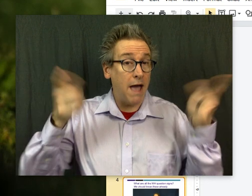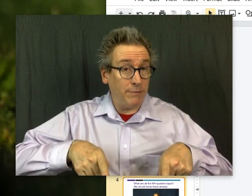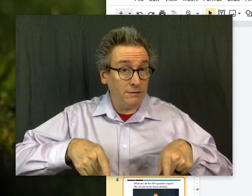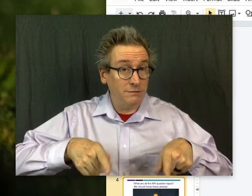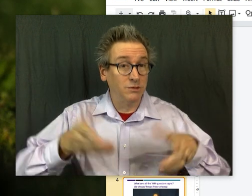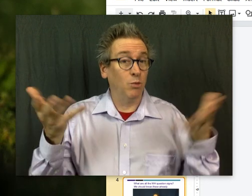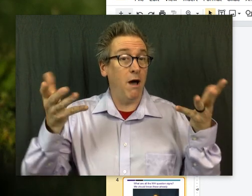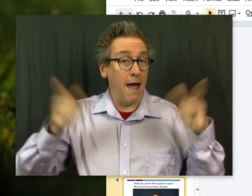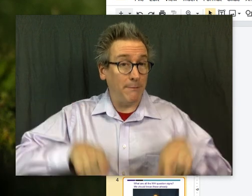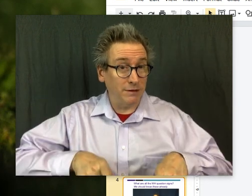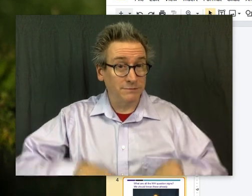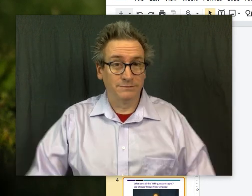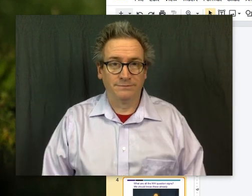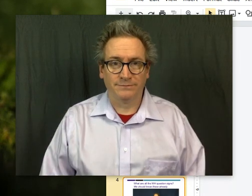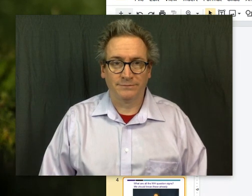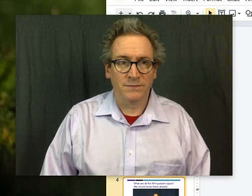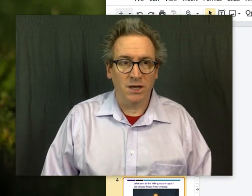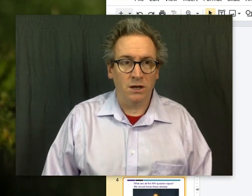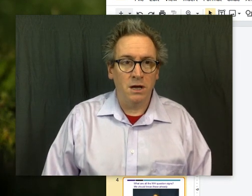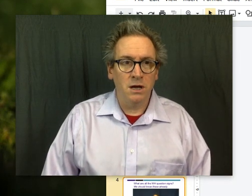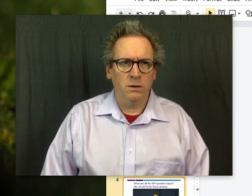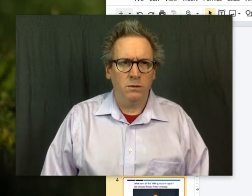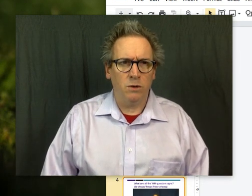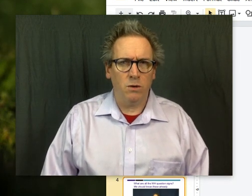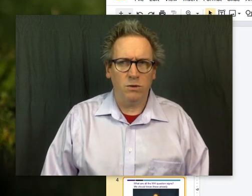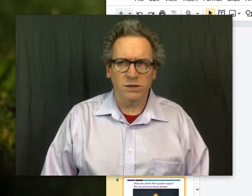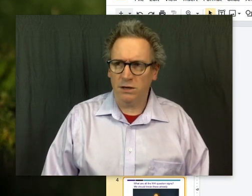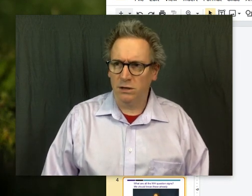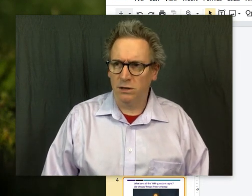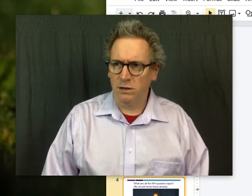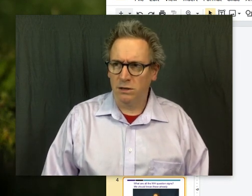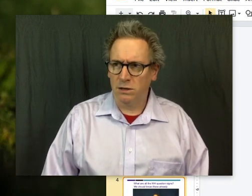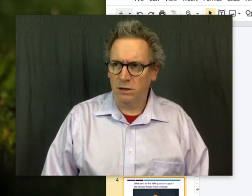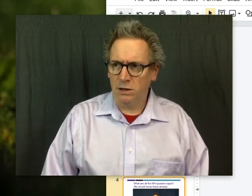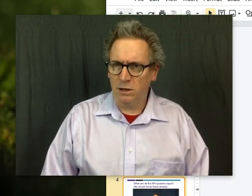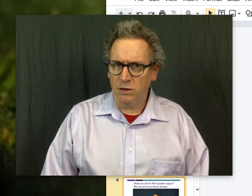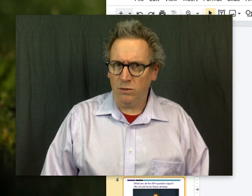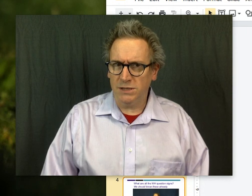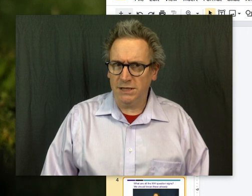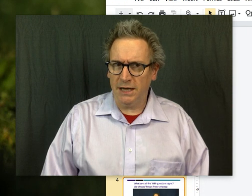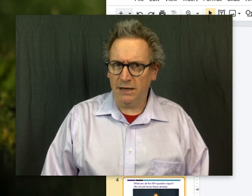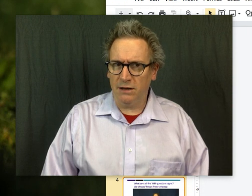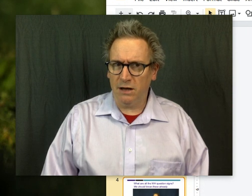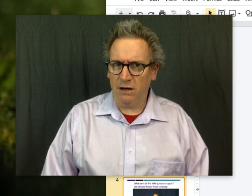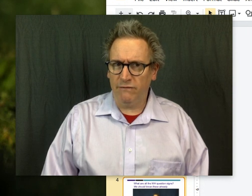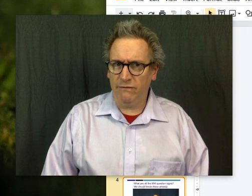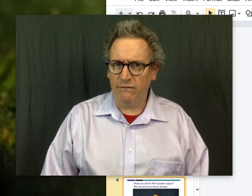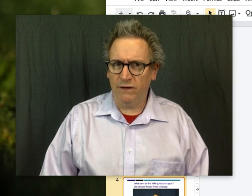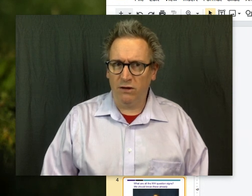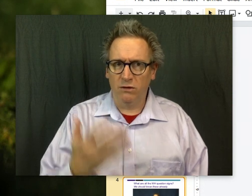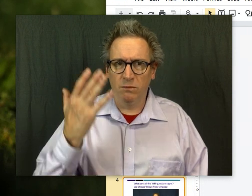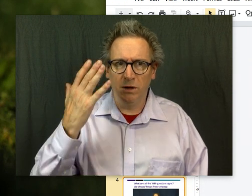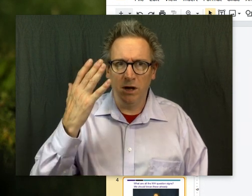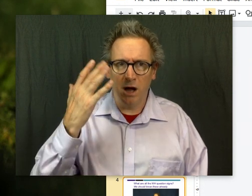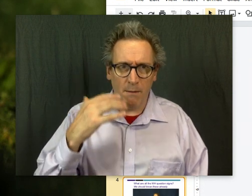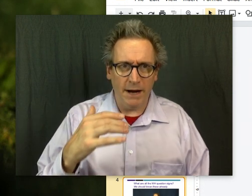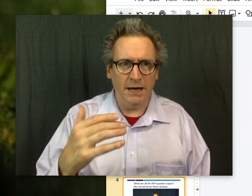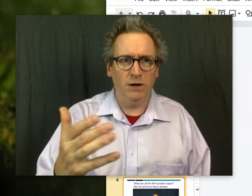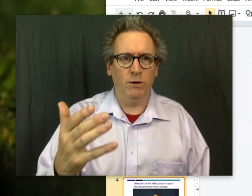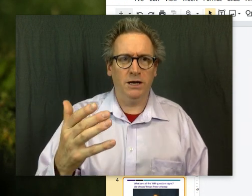what happened? What happened? What was that? Was it the film